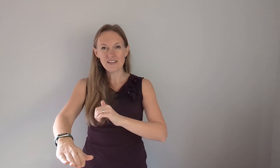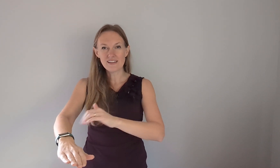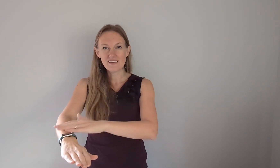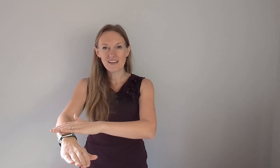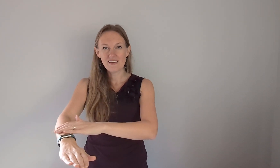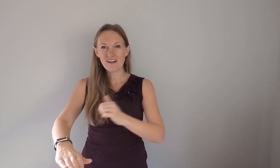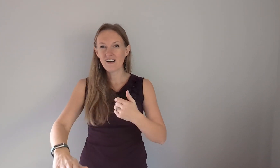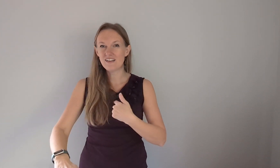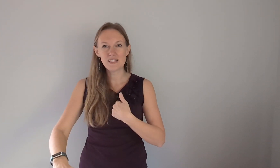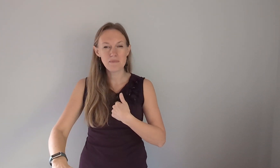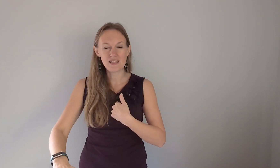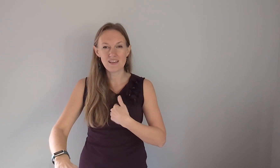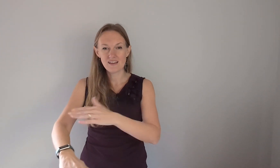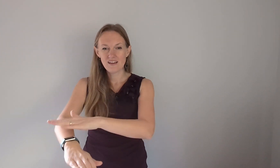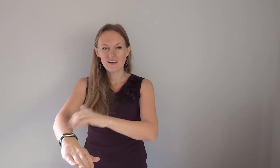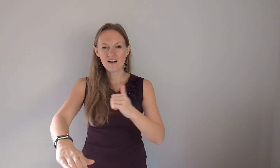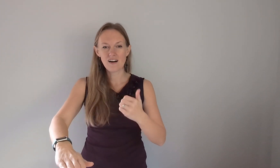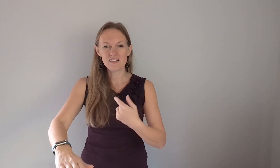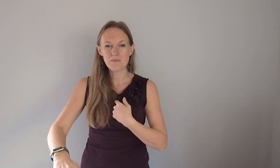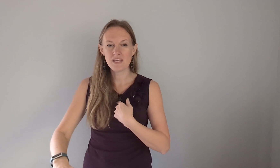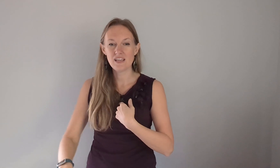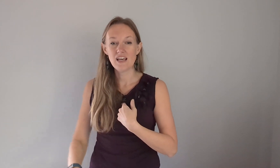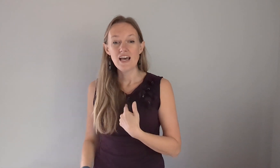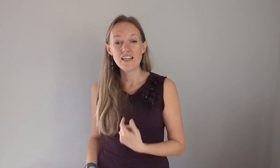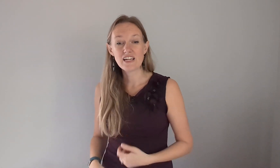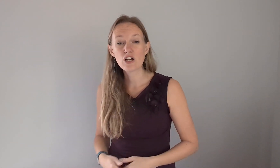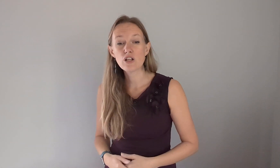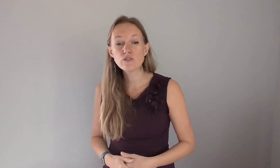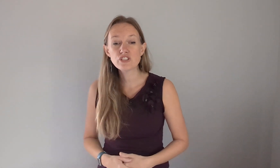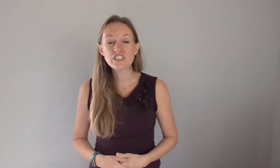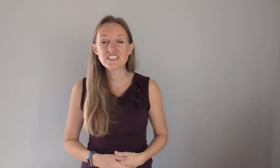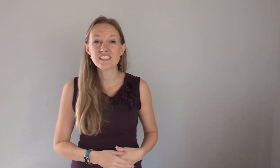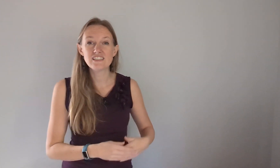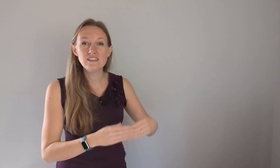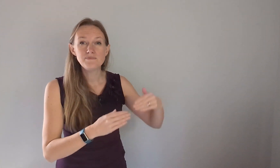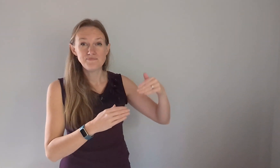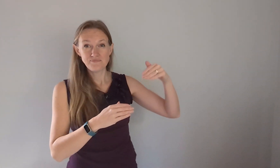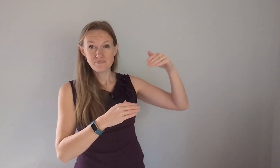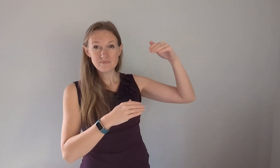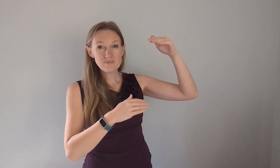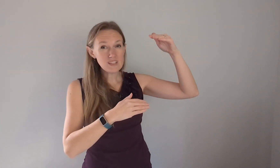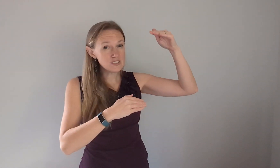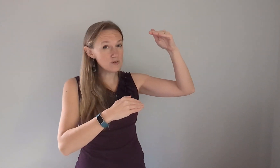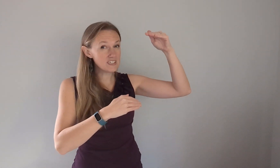Calling. Okay, calling me. Calling me. And then closer still. So we're